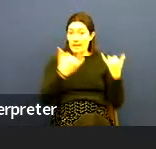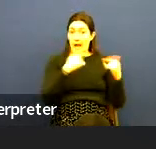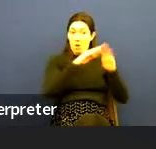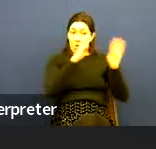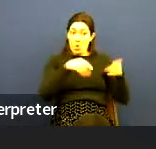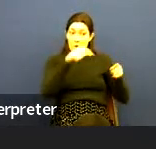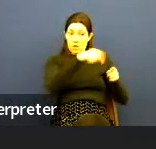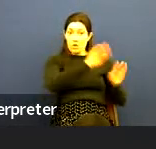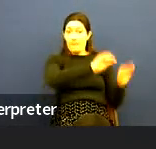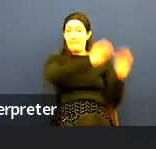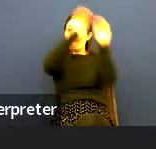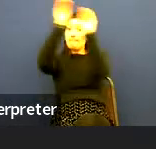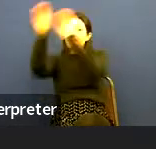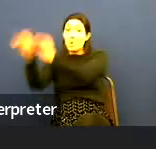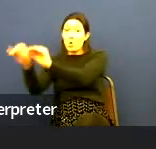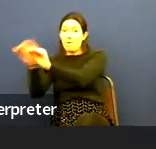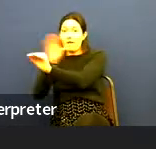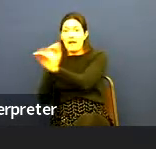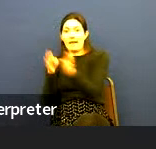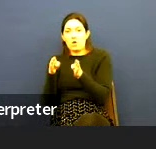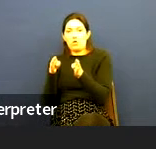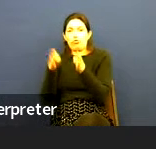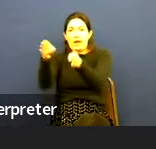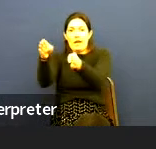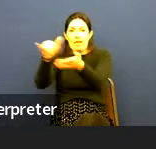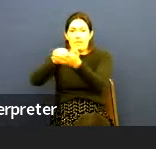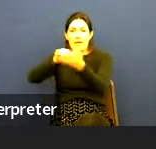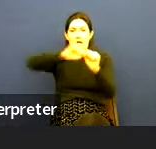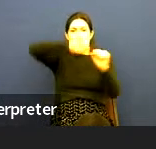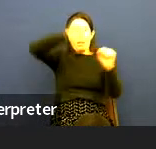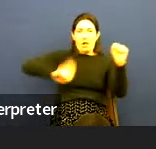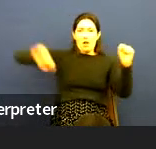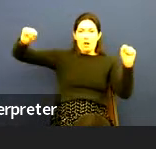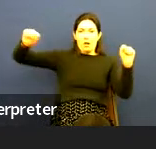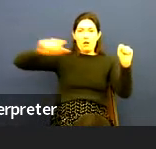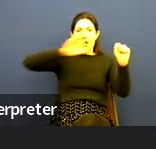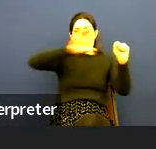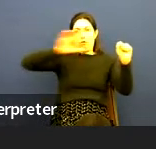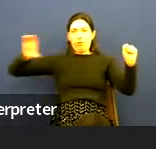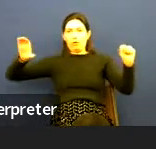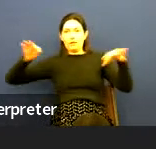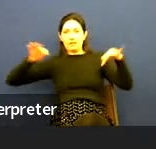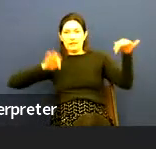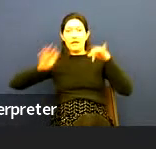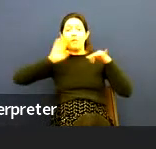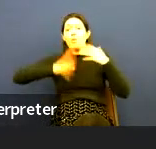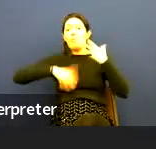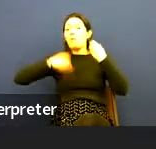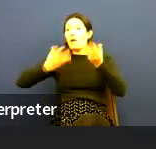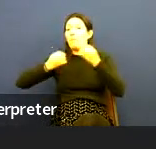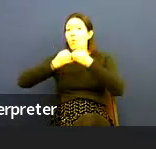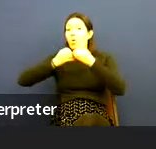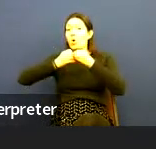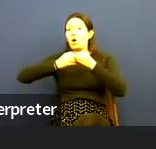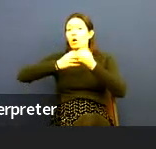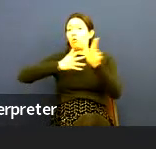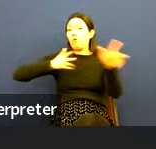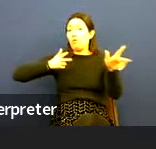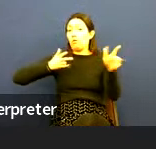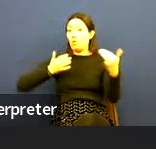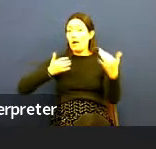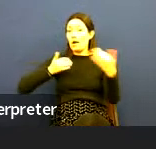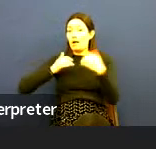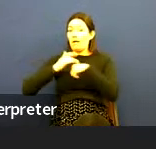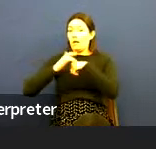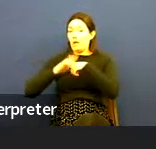location and essentially straighten out, Right. which would provide some additional queuing in that area. I think